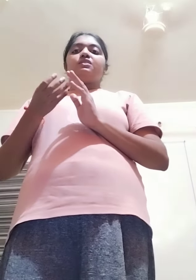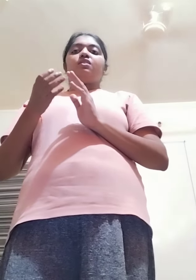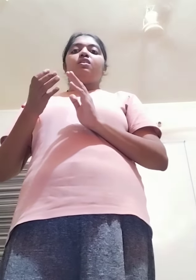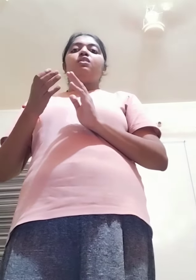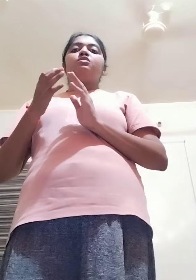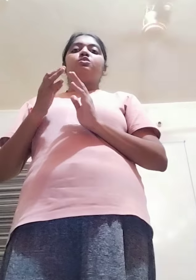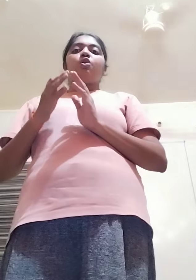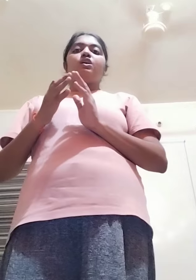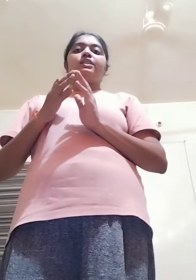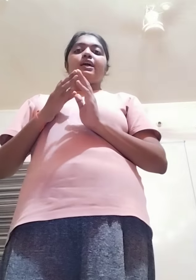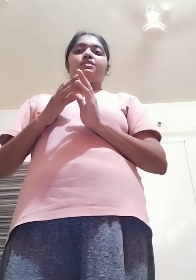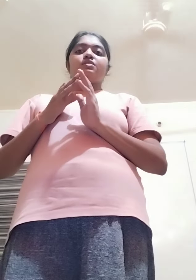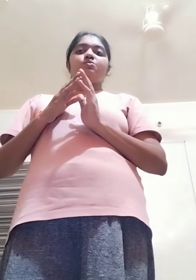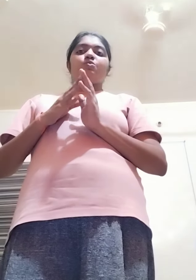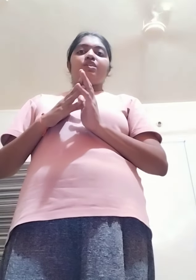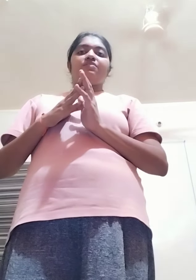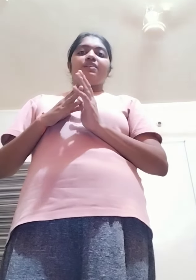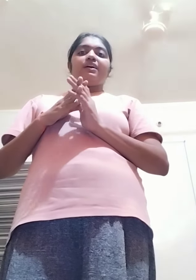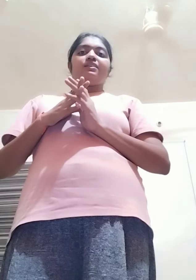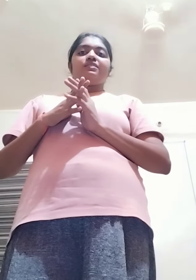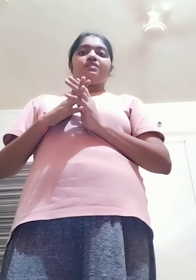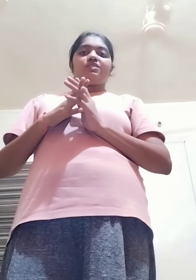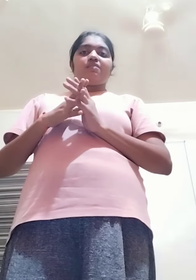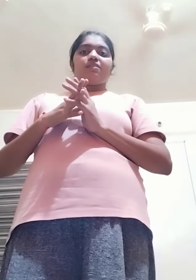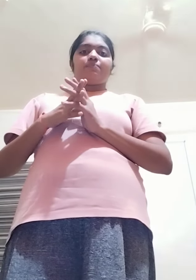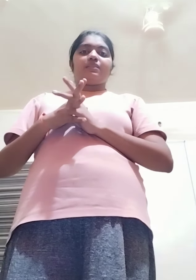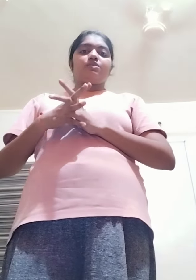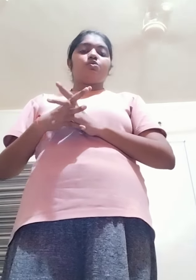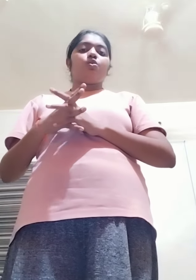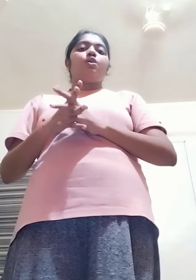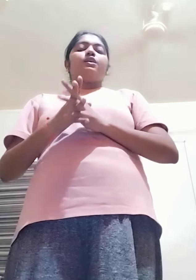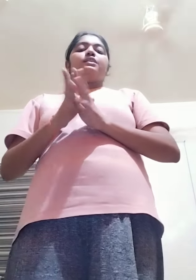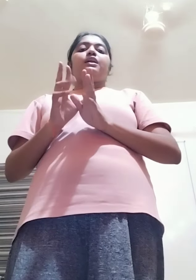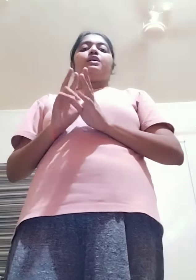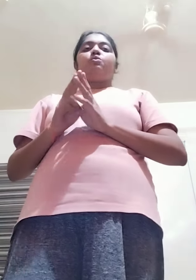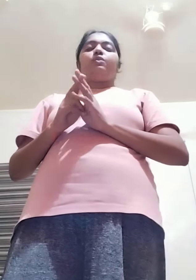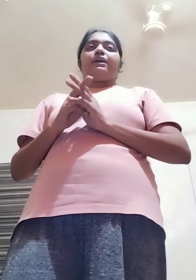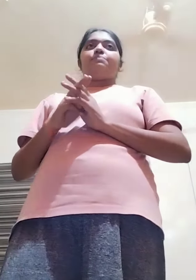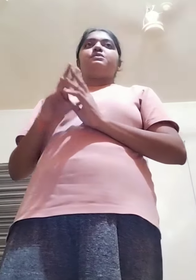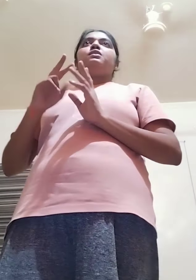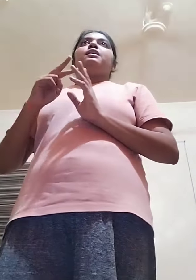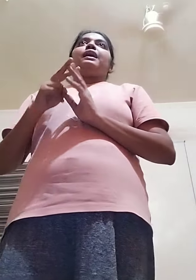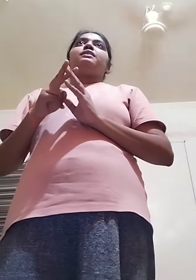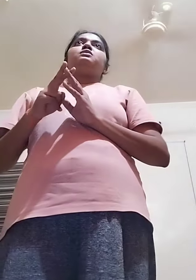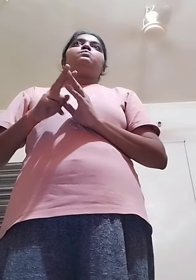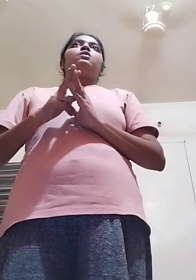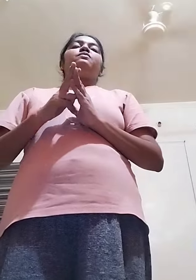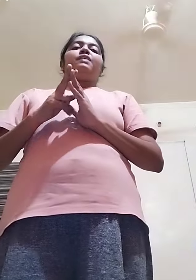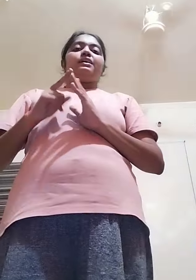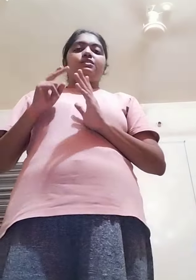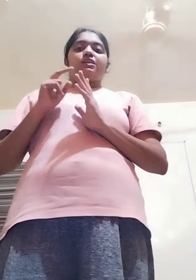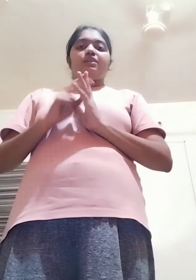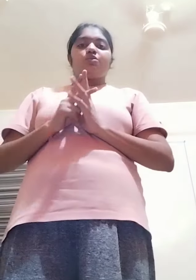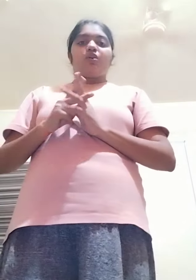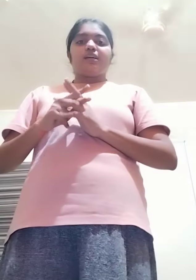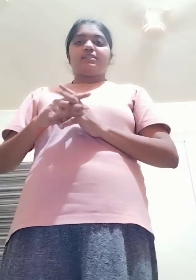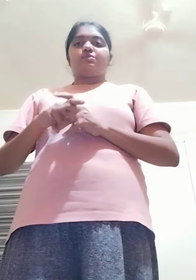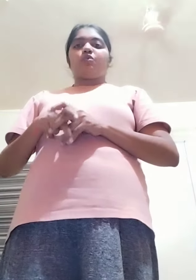a non-access modifier in the Java. So there are two types, access modifiers and non-access